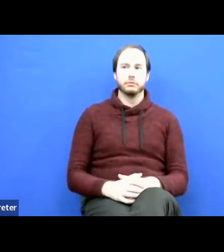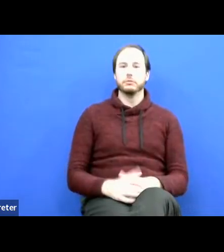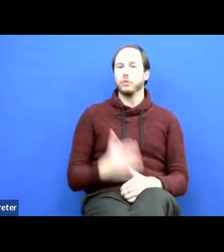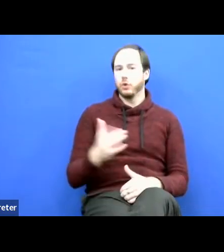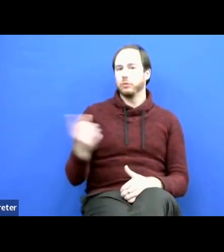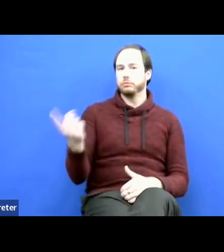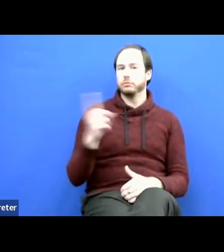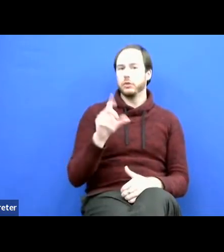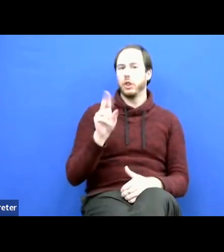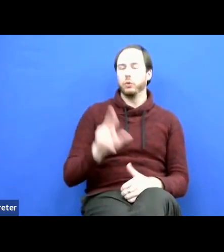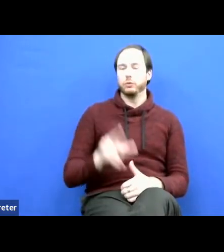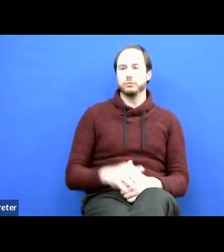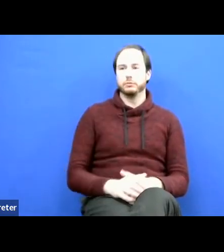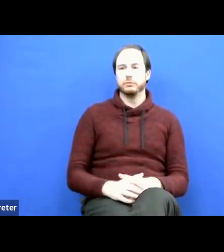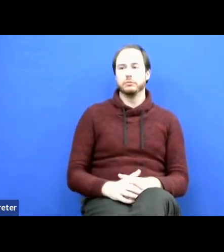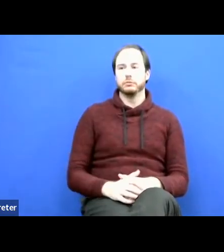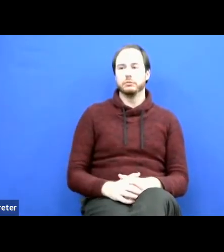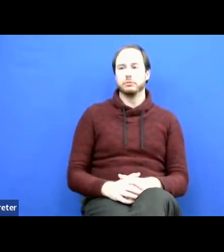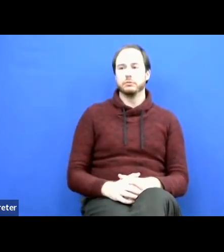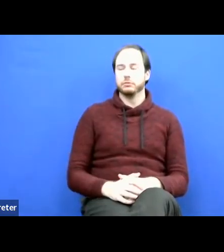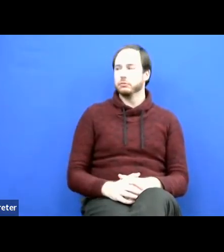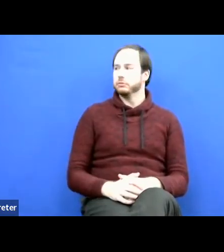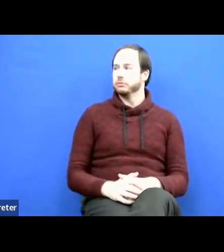Coming up, Luke.